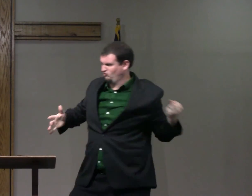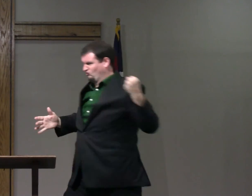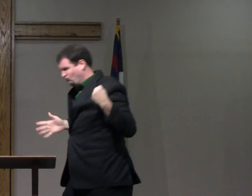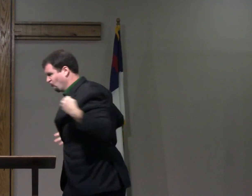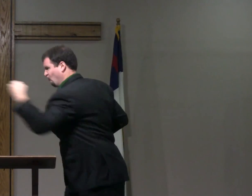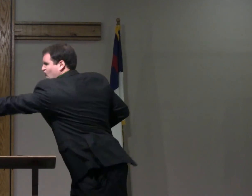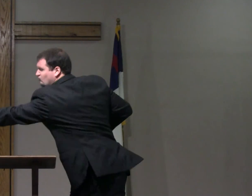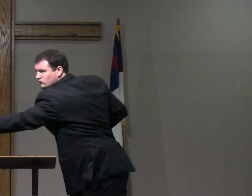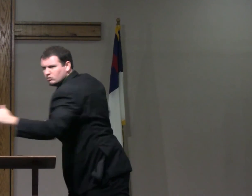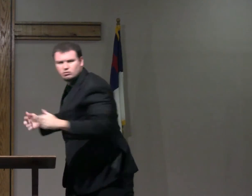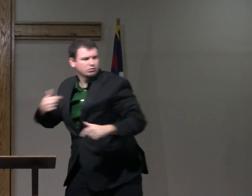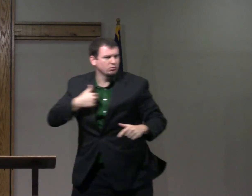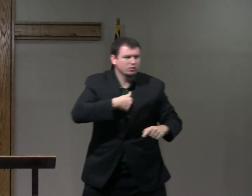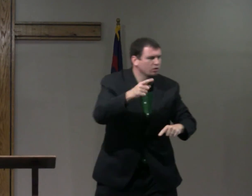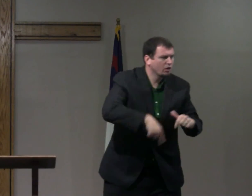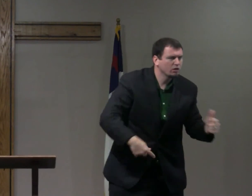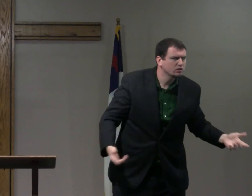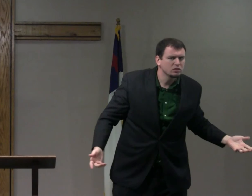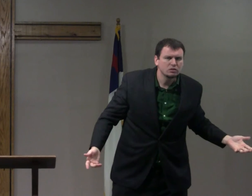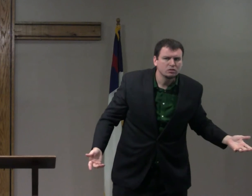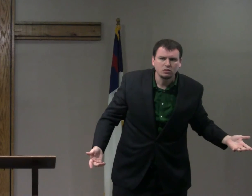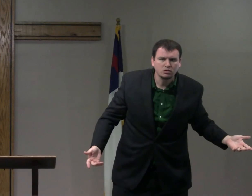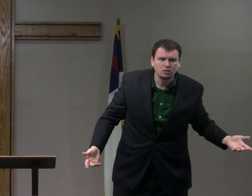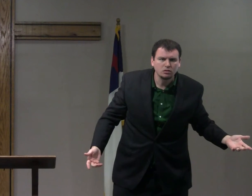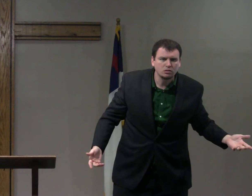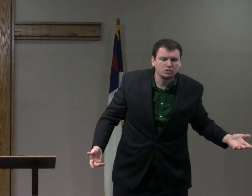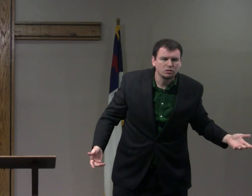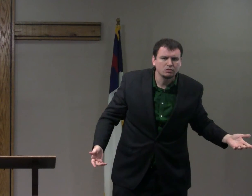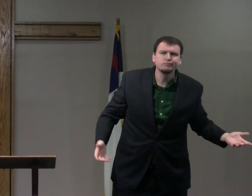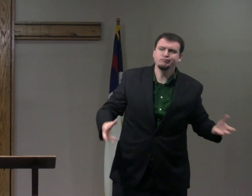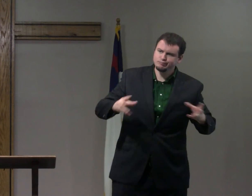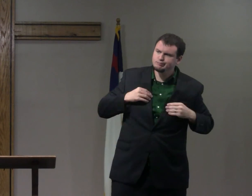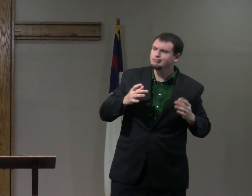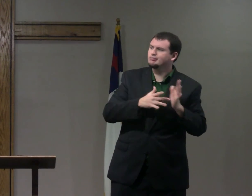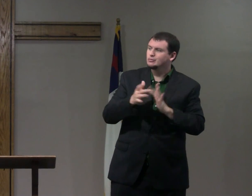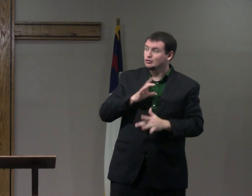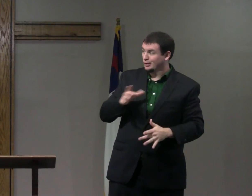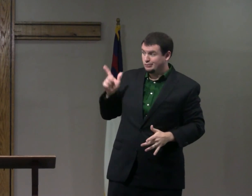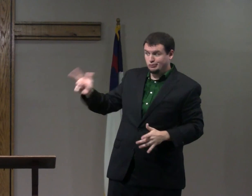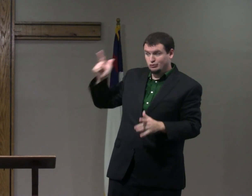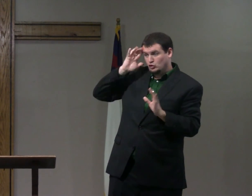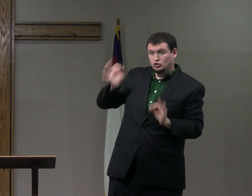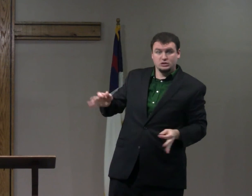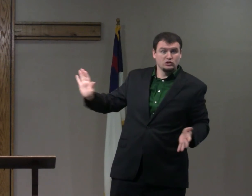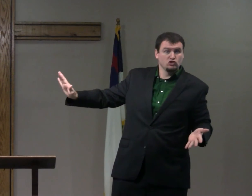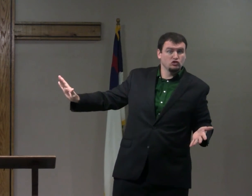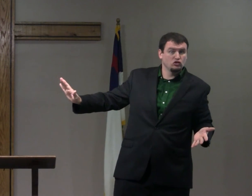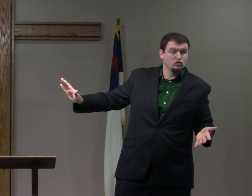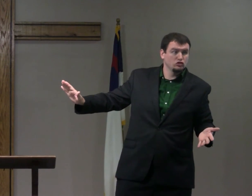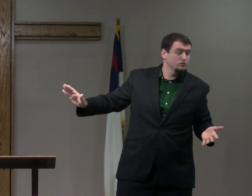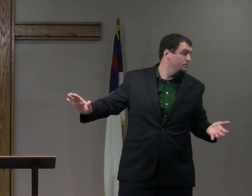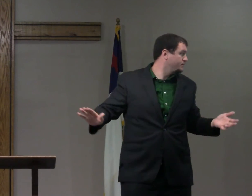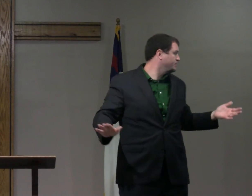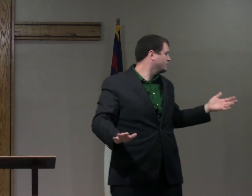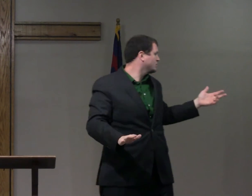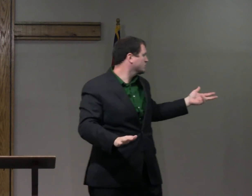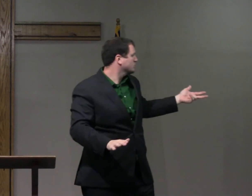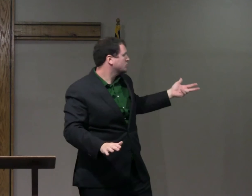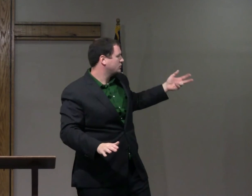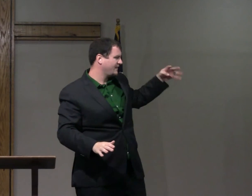have to. I'm going to force Jesus in you. No, you can't do that. They either can accept him or reject him. That's their